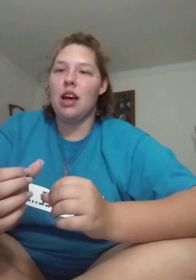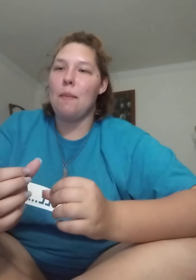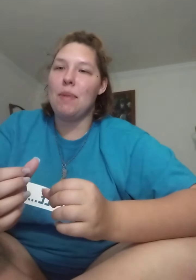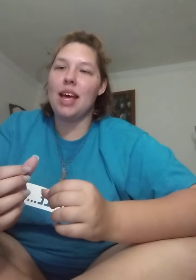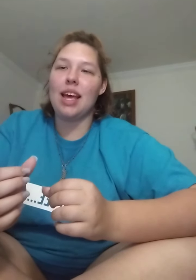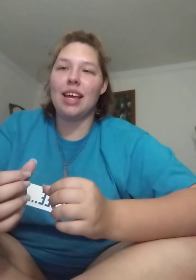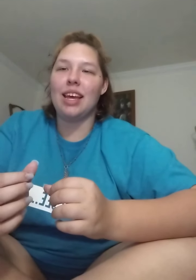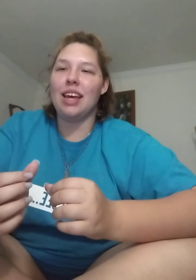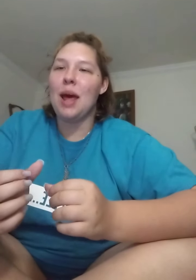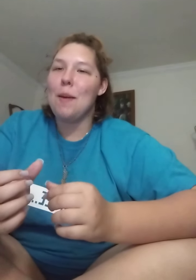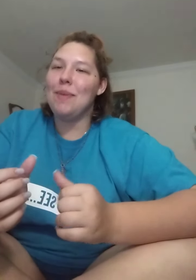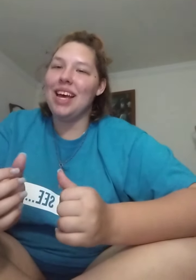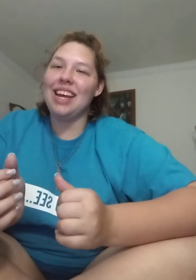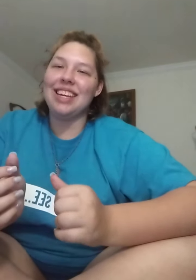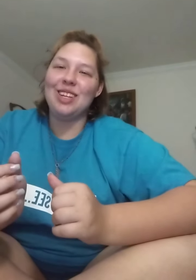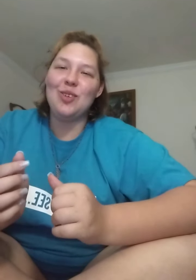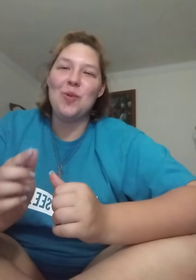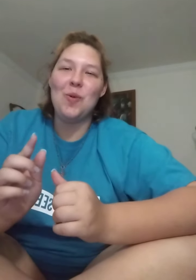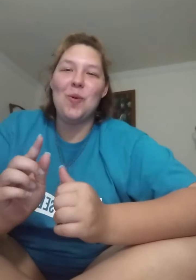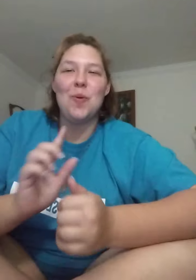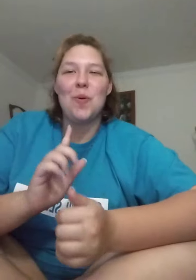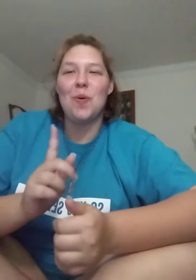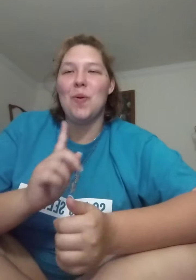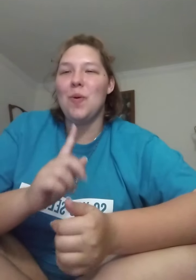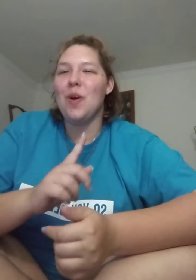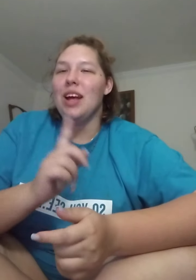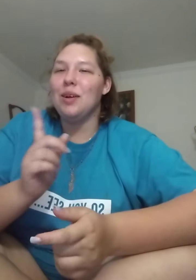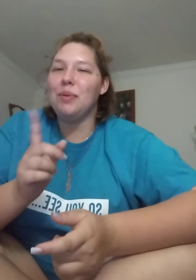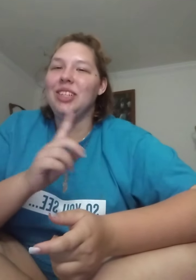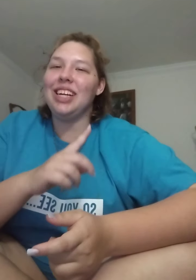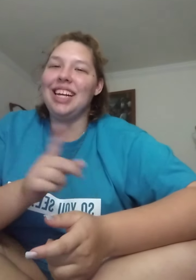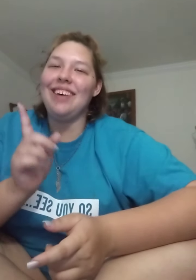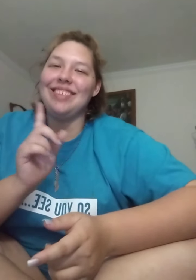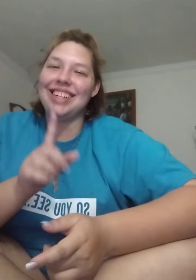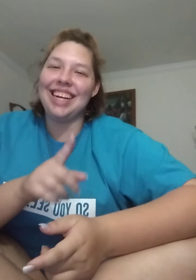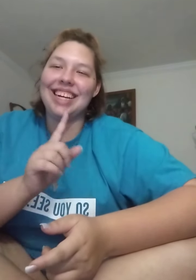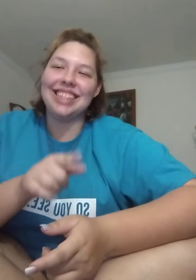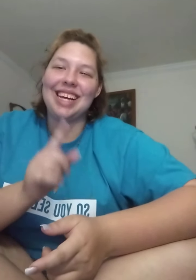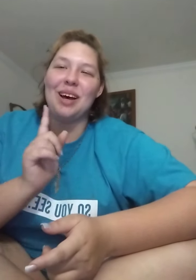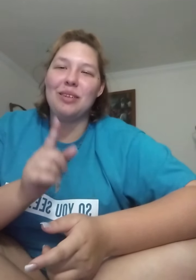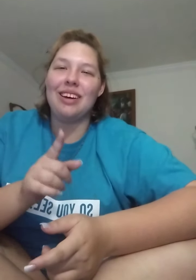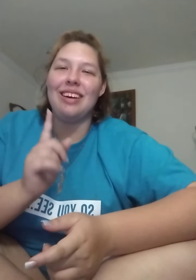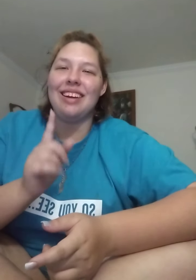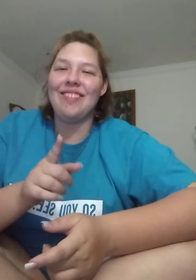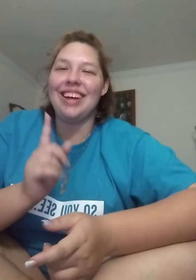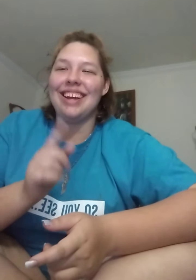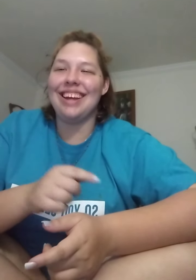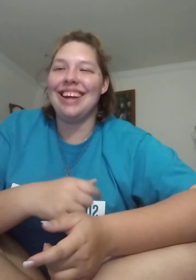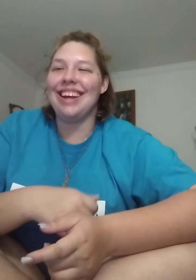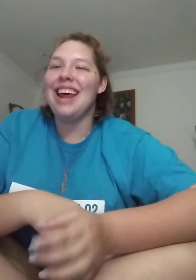I'm begging you to put your loving hands out, baby.